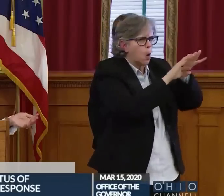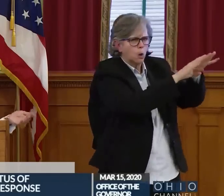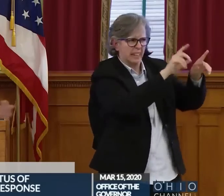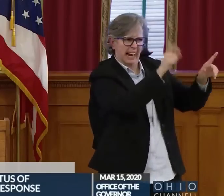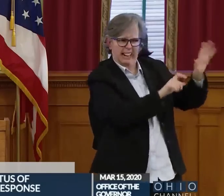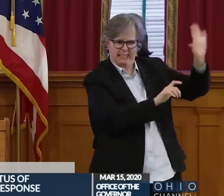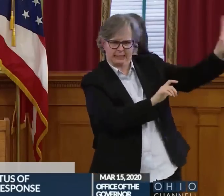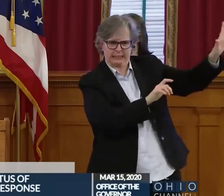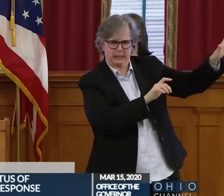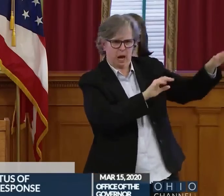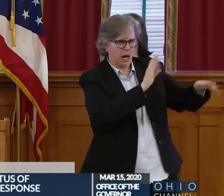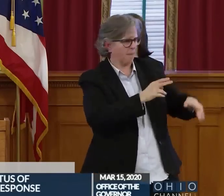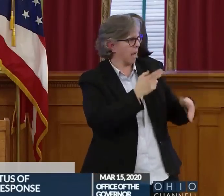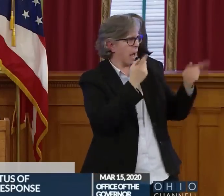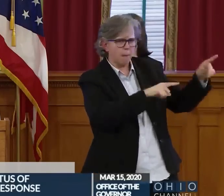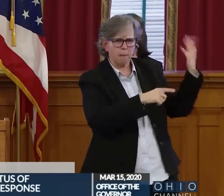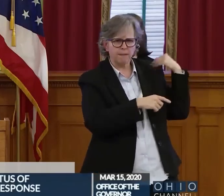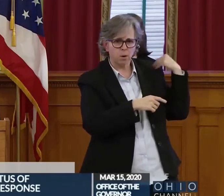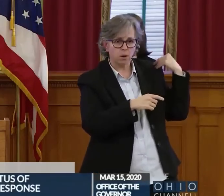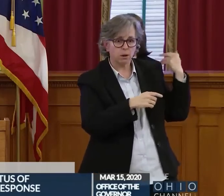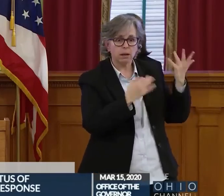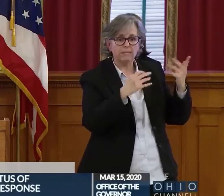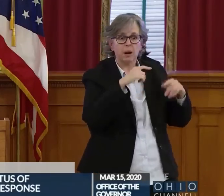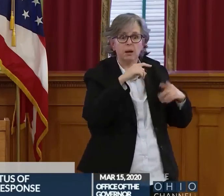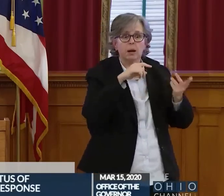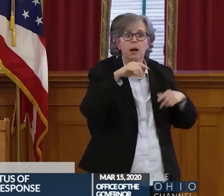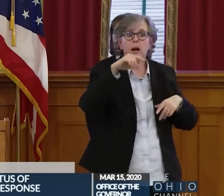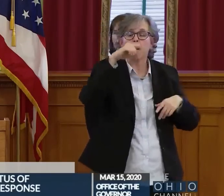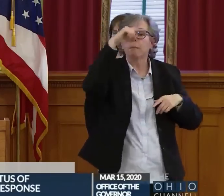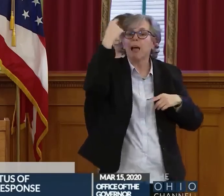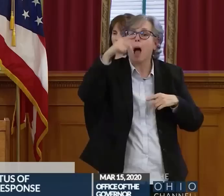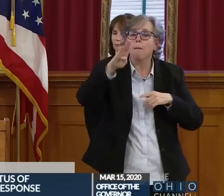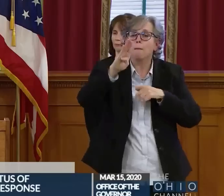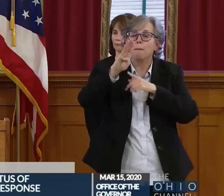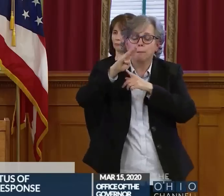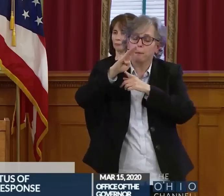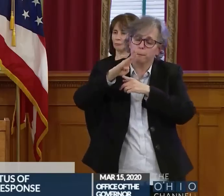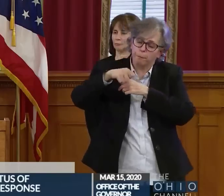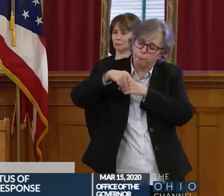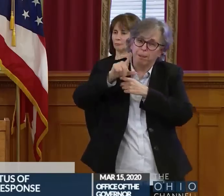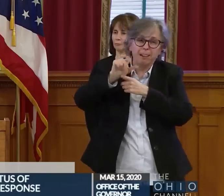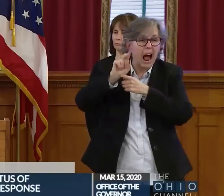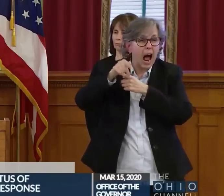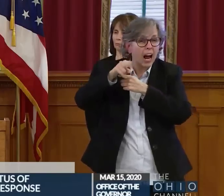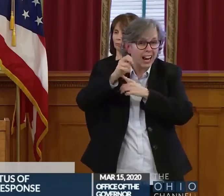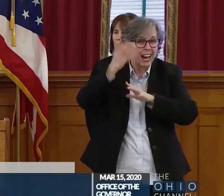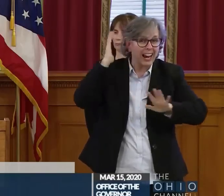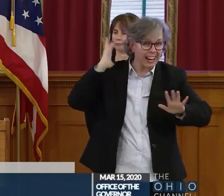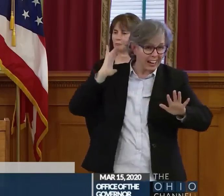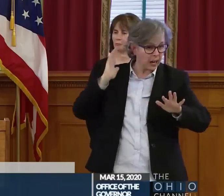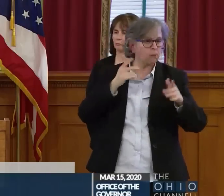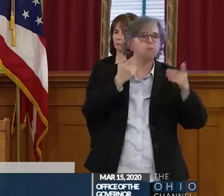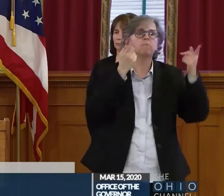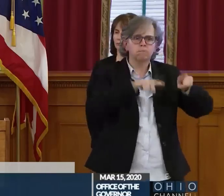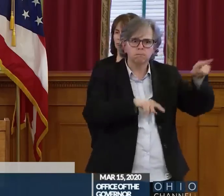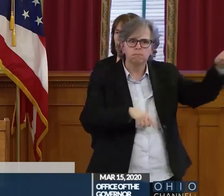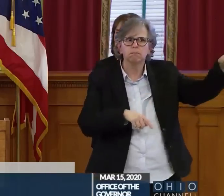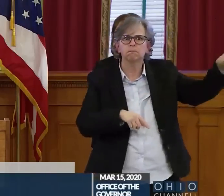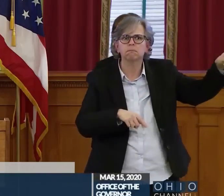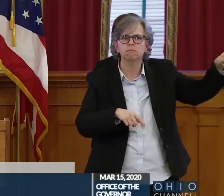Plague. You're seeing stresses on systems that have modern healthcare systems, taking the actions